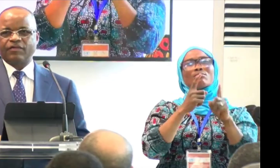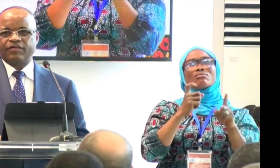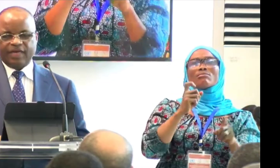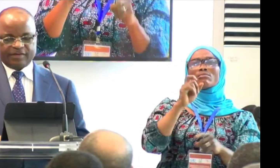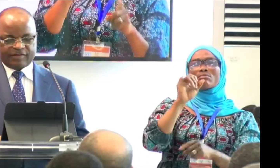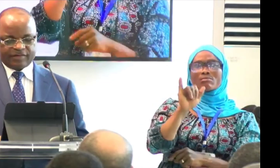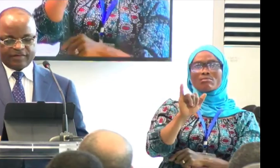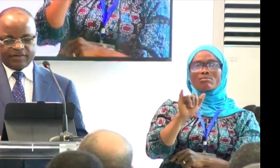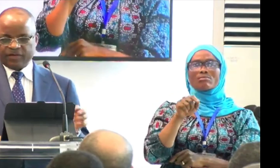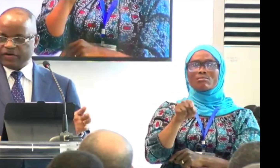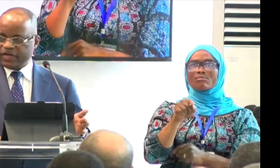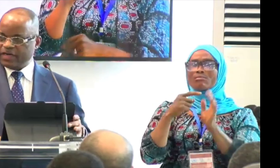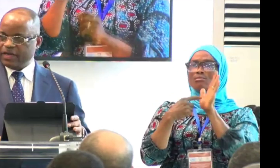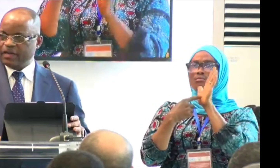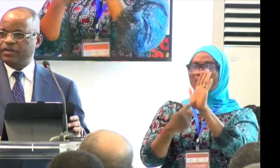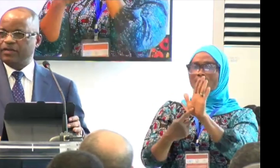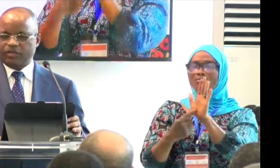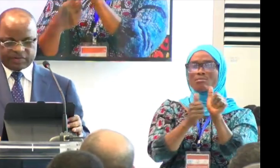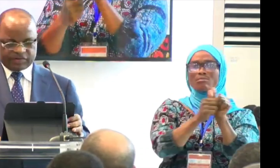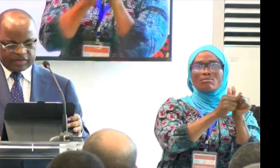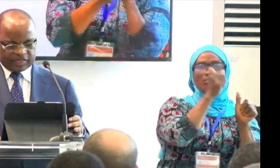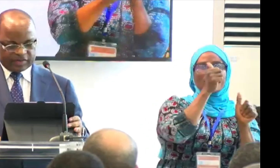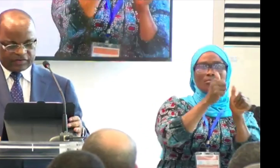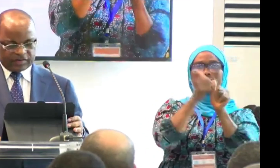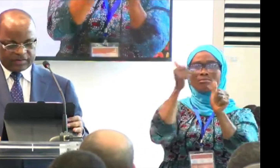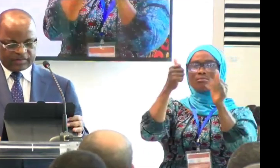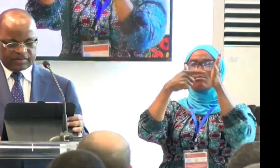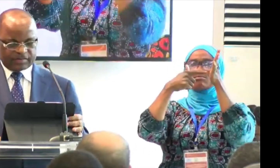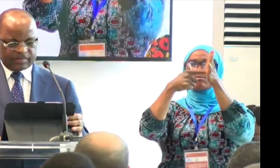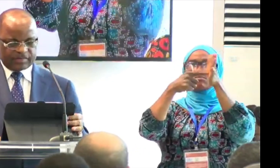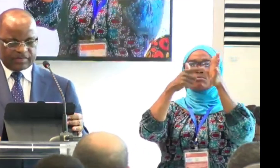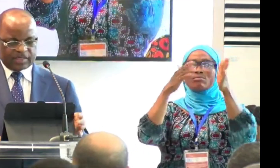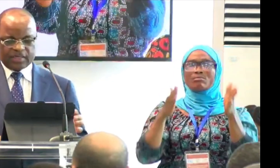that reflects greater representation.